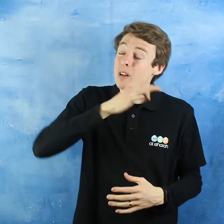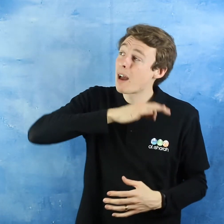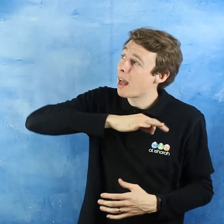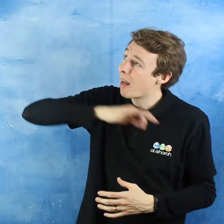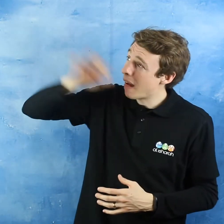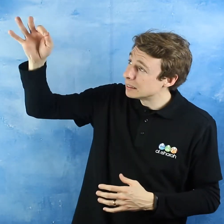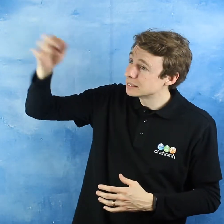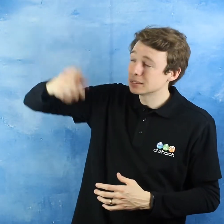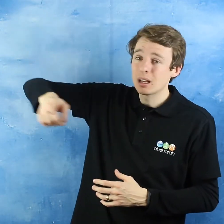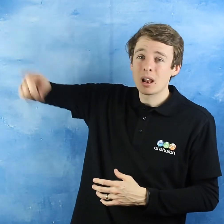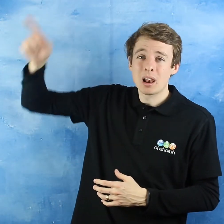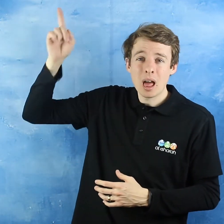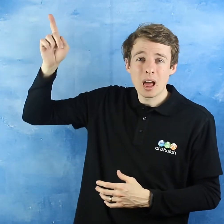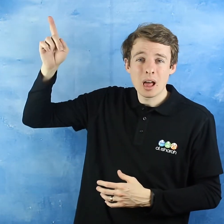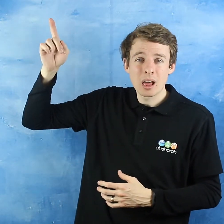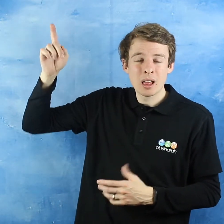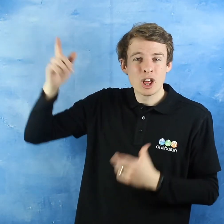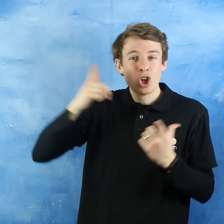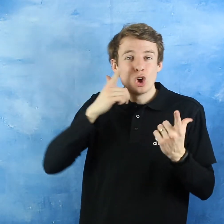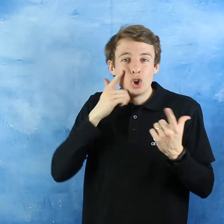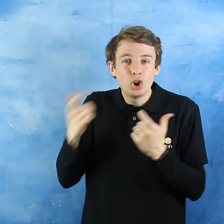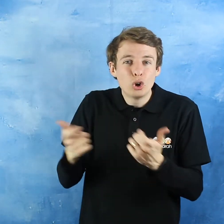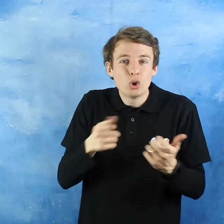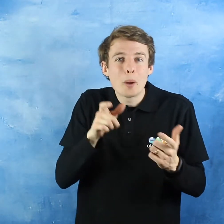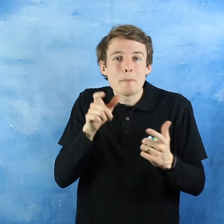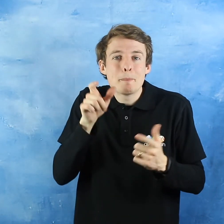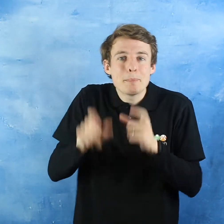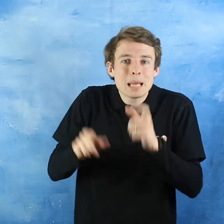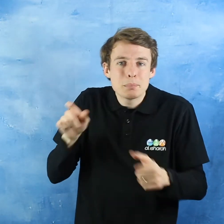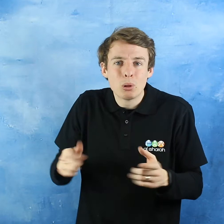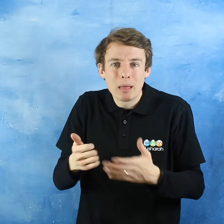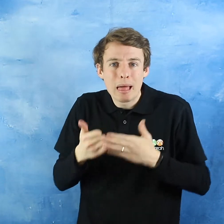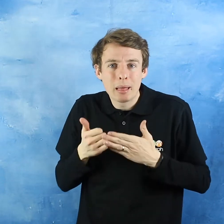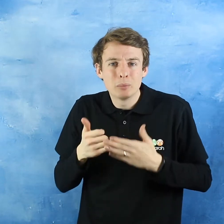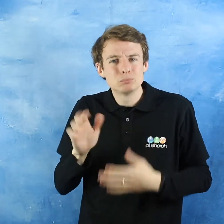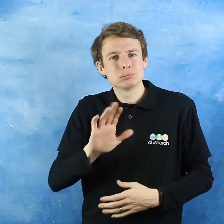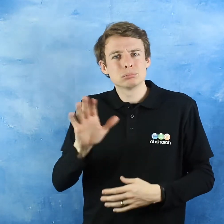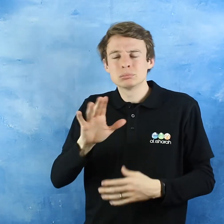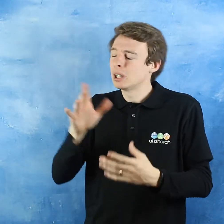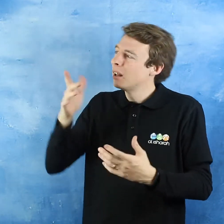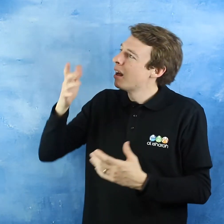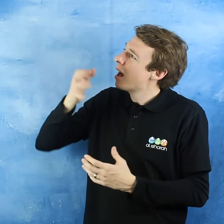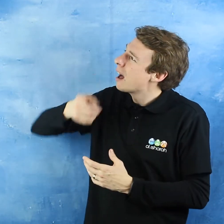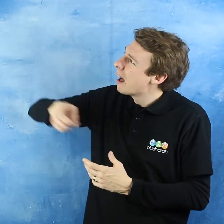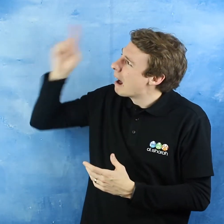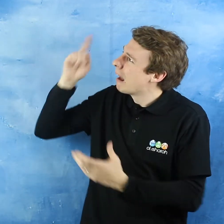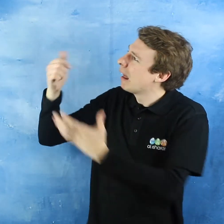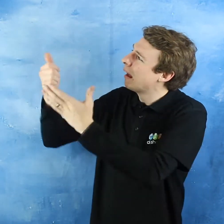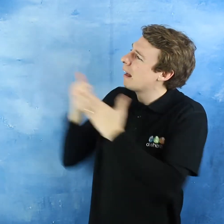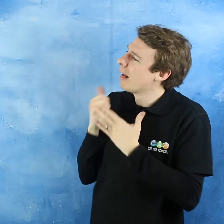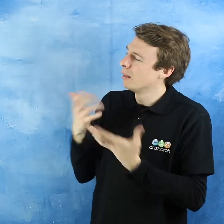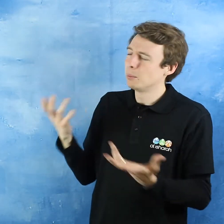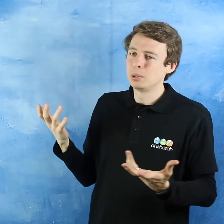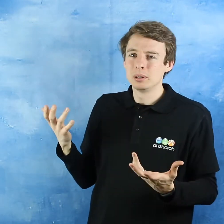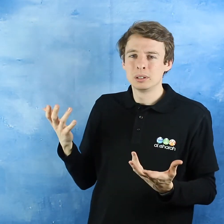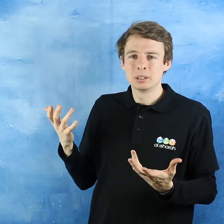you. Come to Allah. Then, of course, in the end, he made dua to Allah subhanahu wa ta'ala. Allahumma